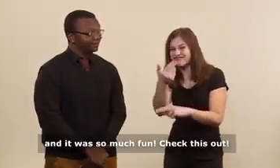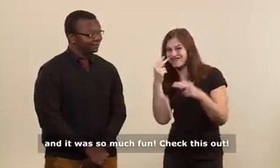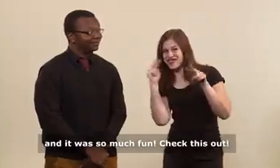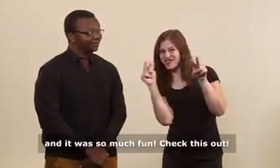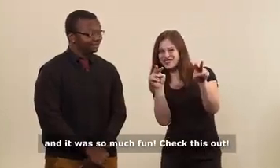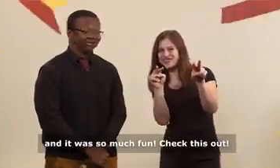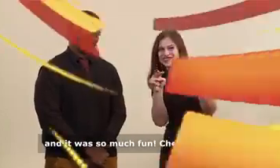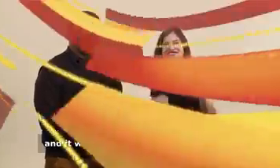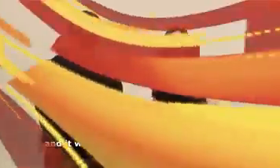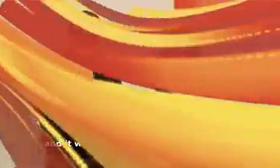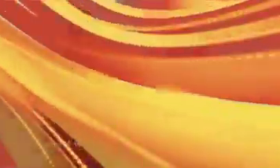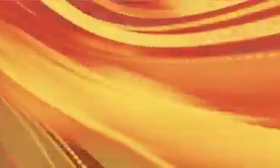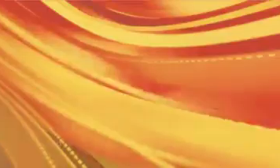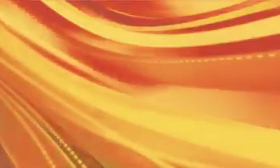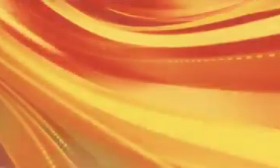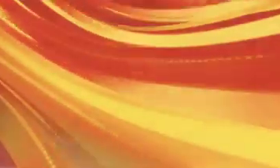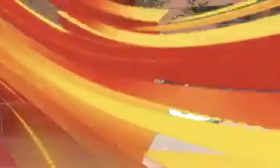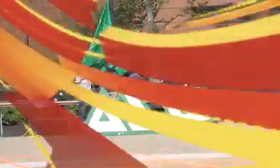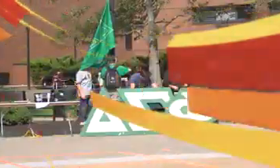much fun. Check this out.